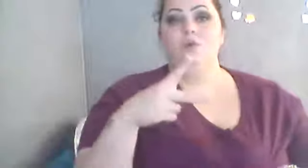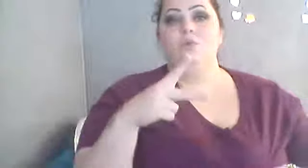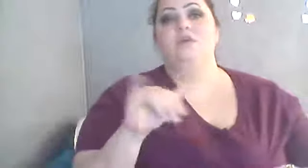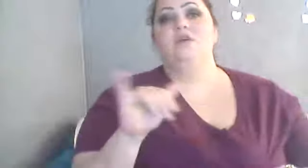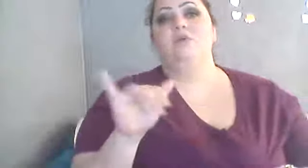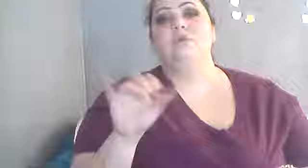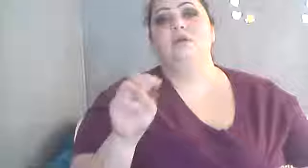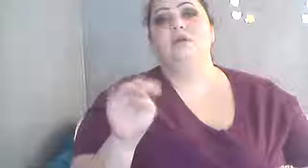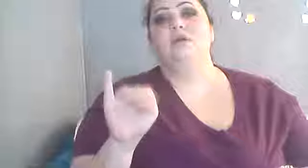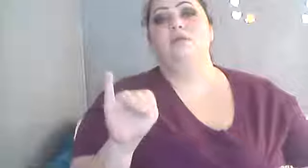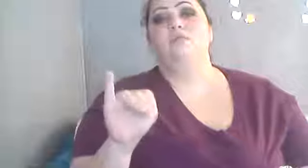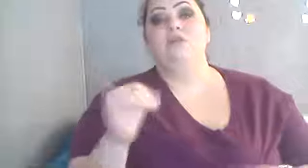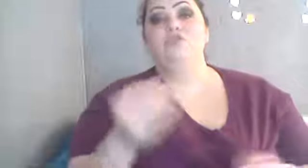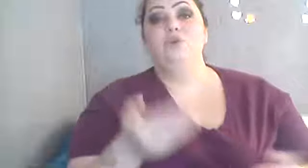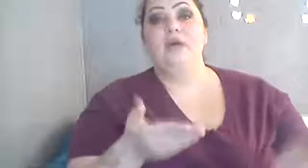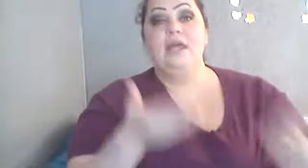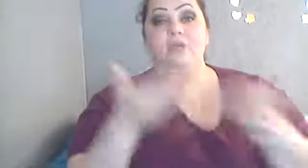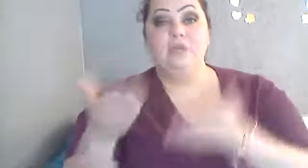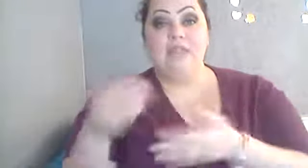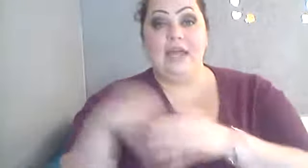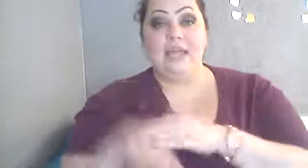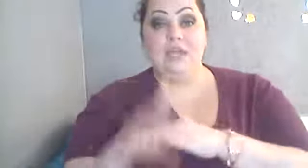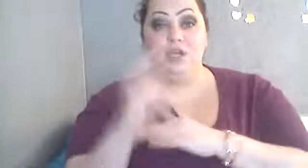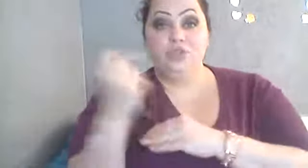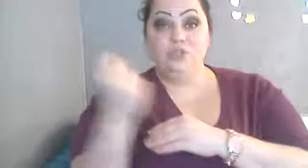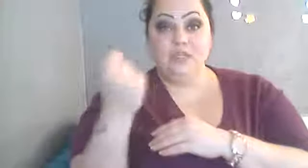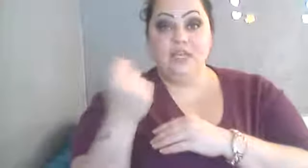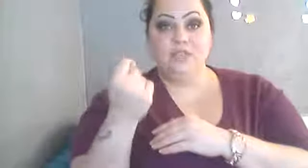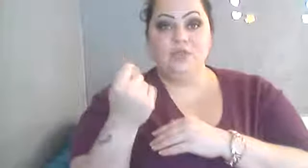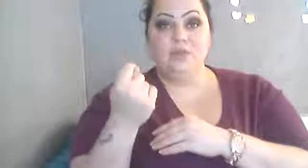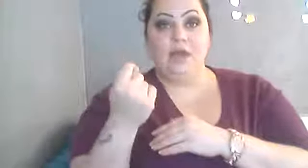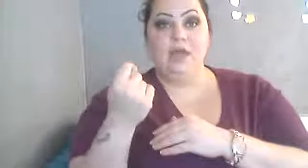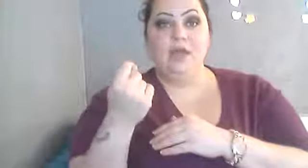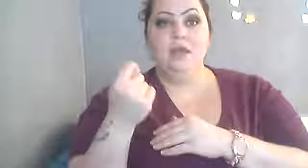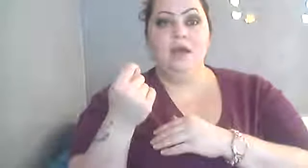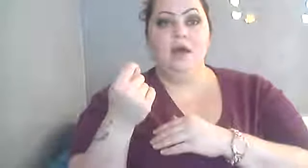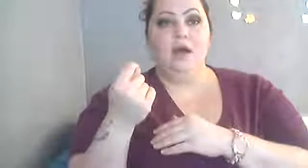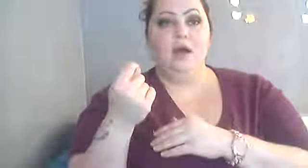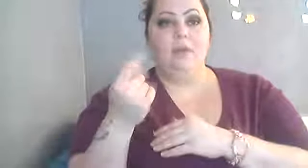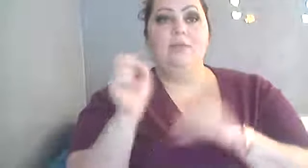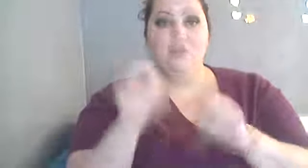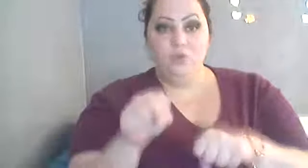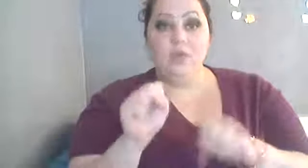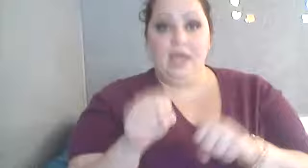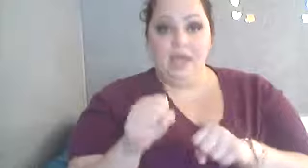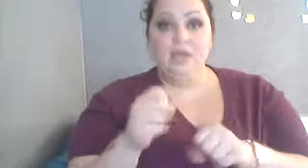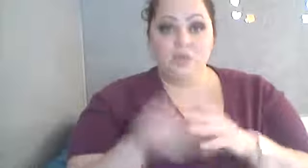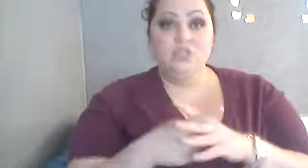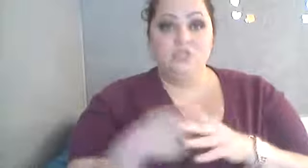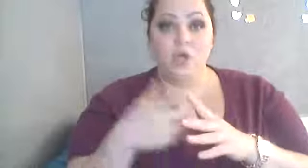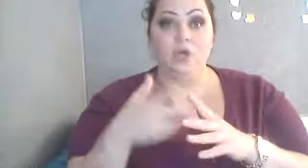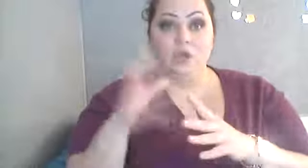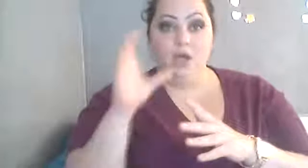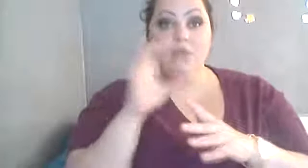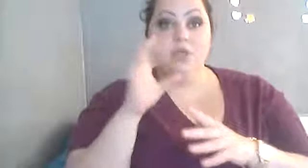So, Kiyomi, why don't you go ahead and bring that in on Tuesday so that way, I mean, you can start looking